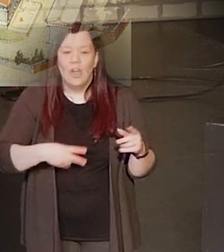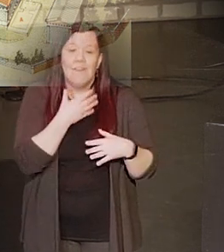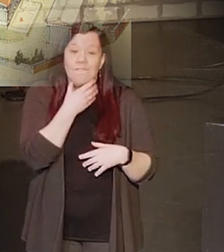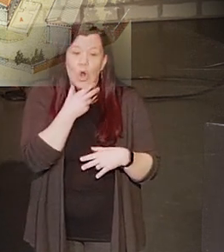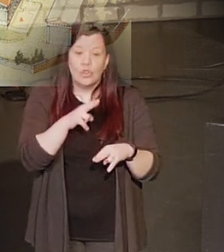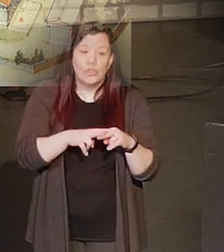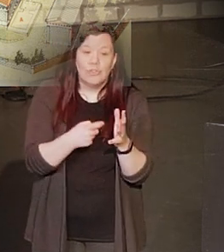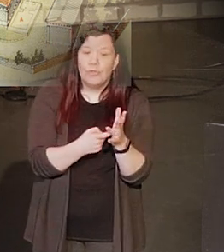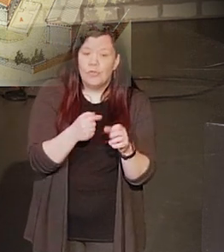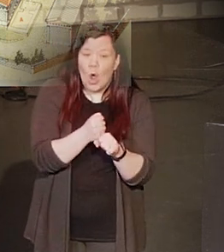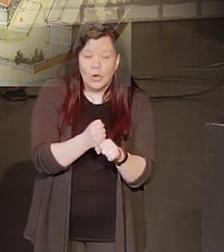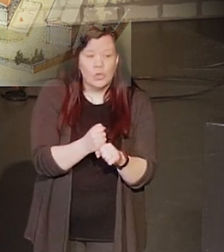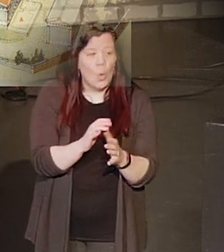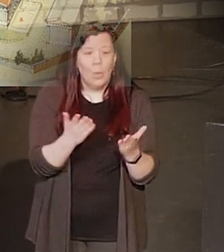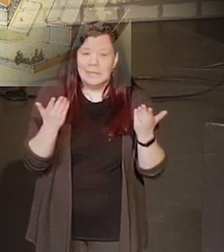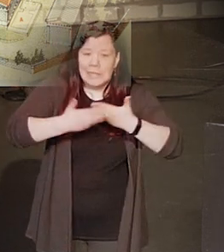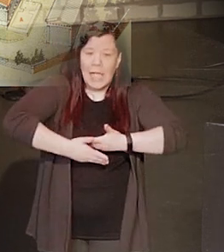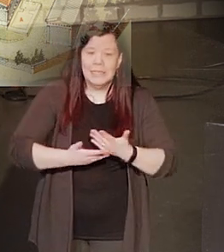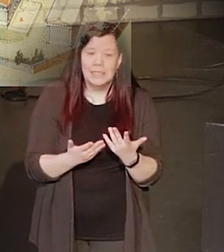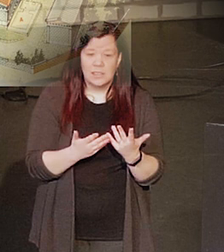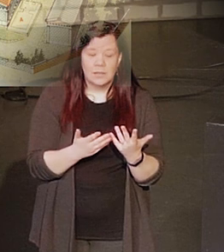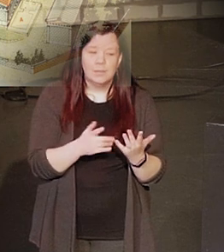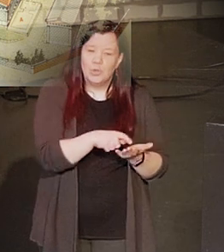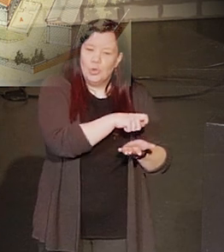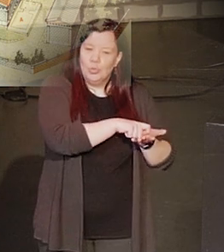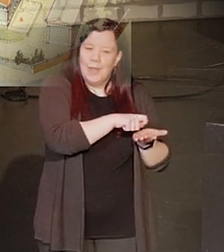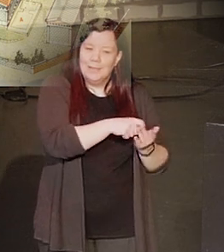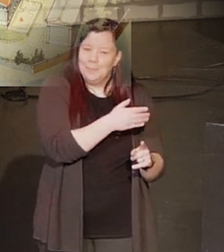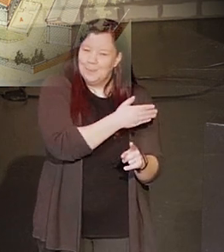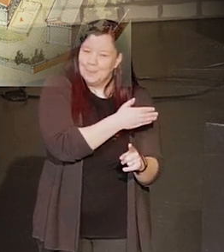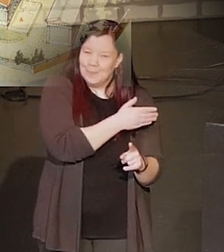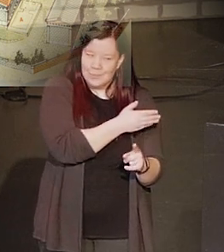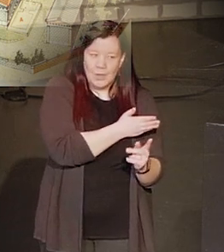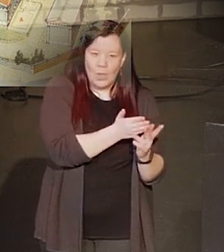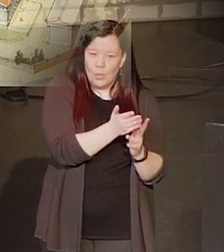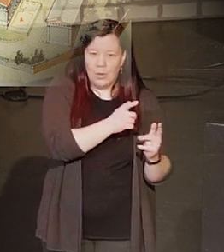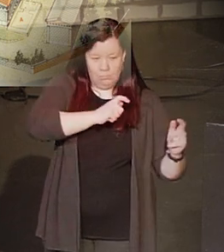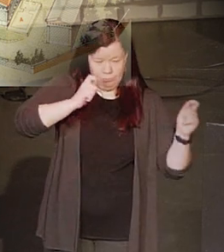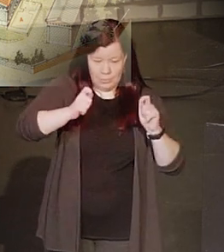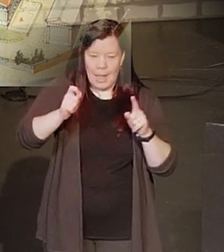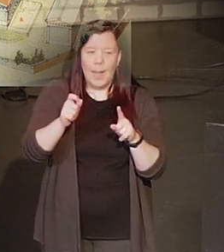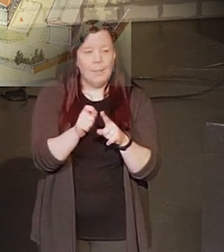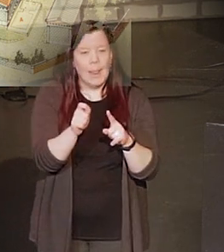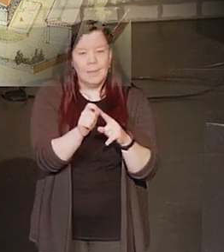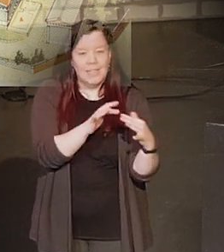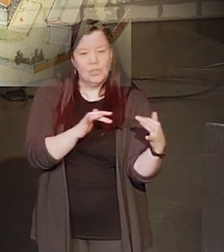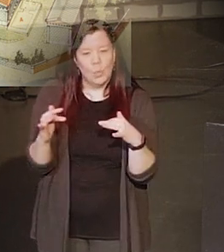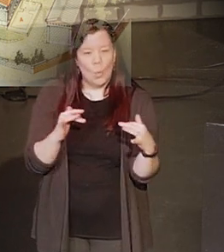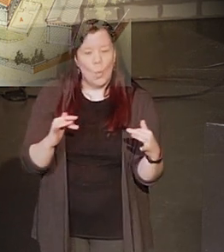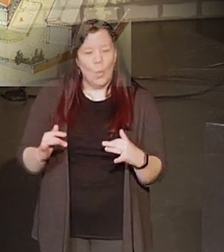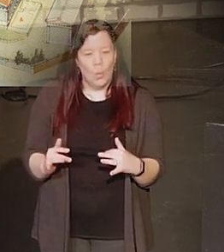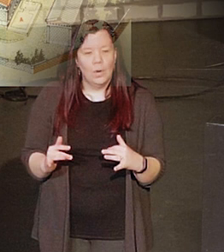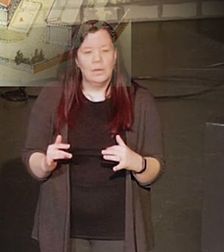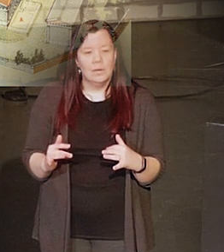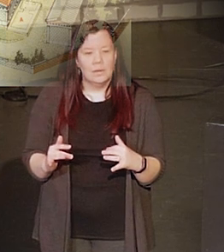Frogs or Knights, are all written during the time of the turbulent Peloponnesian War.